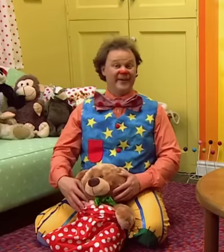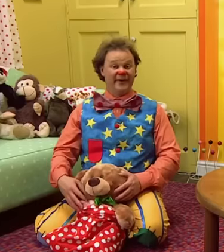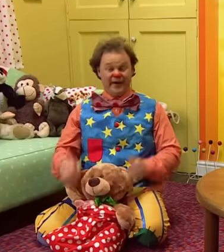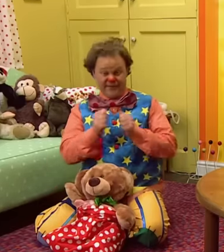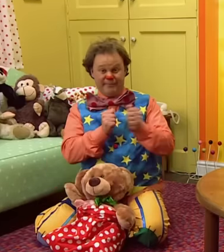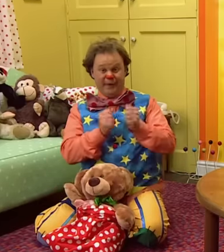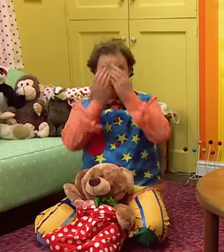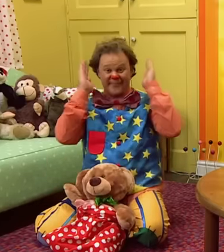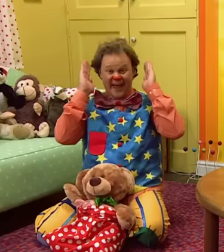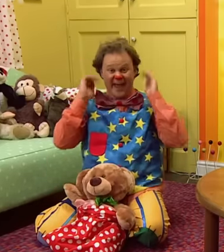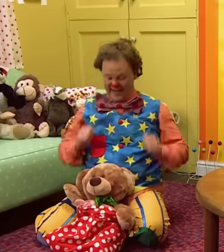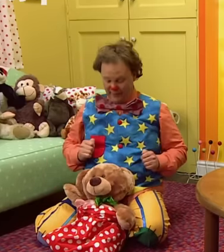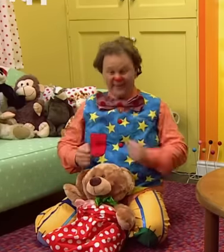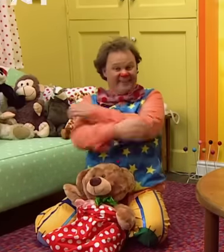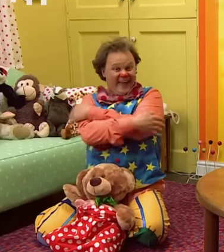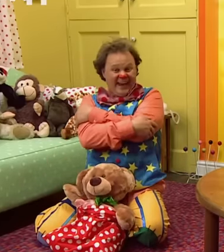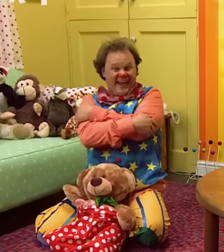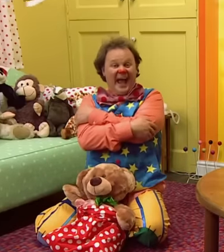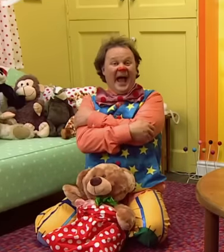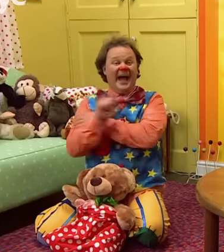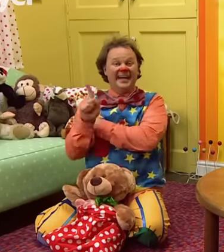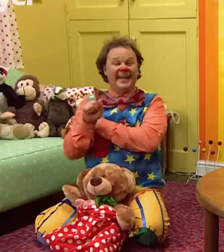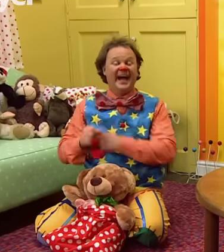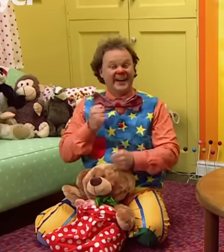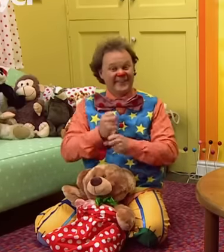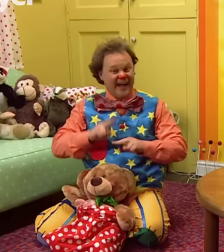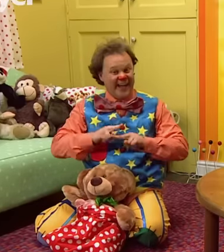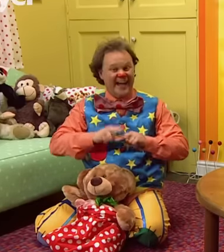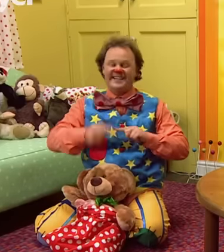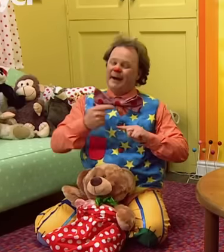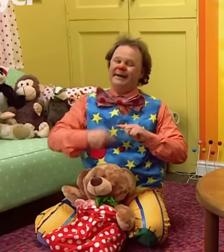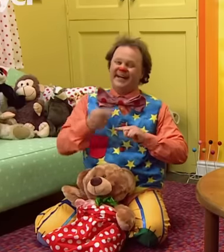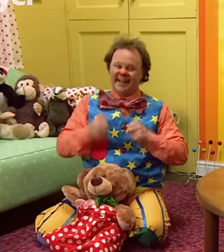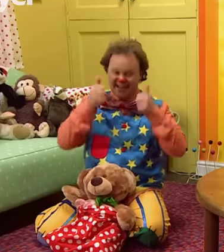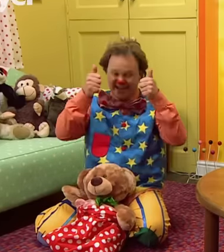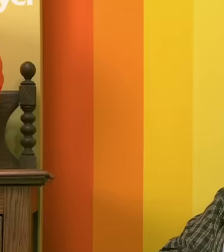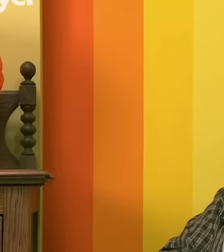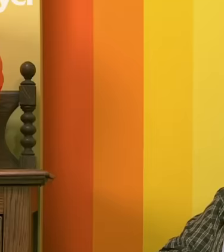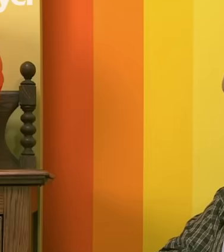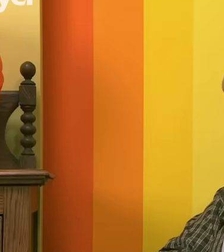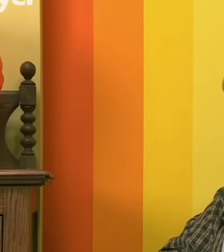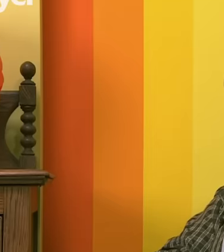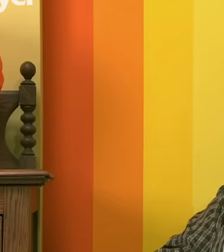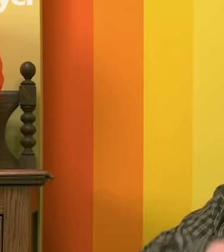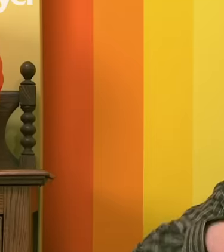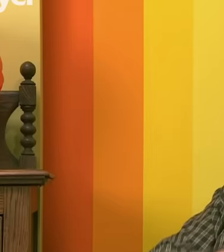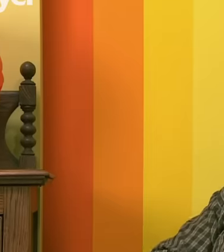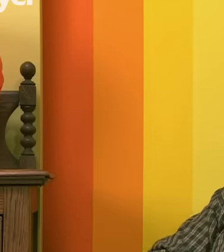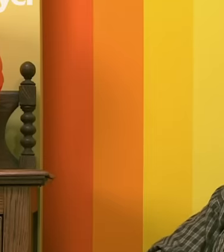indoor sports day with Teddy and Grandad Tumble. Hello, Grandad Tumble. Hey, yes, I'll have